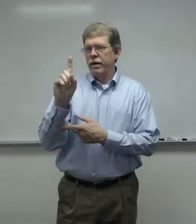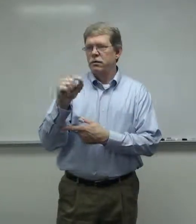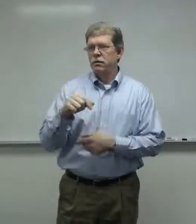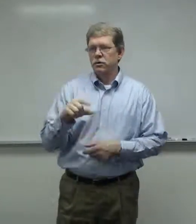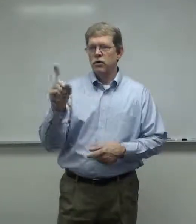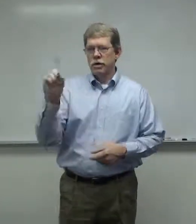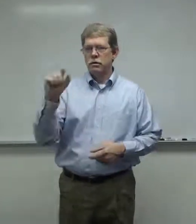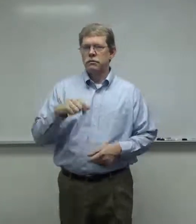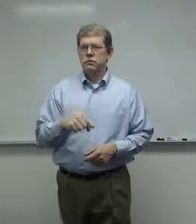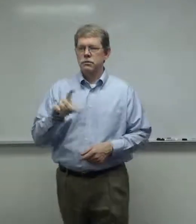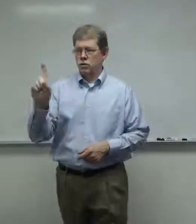Where?